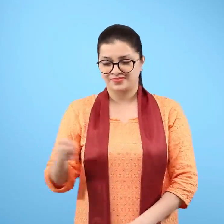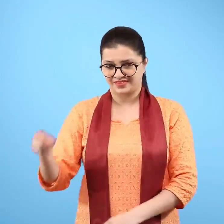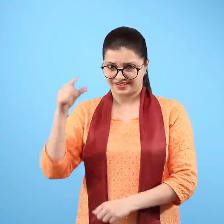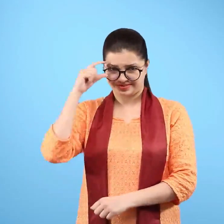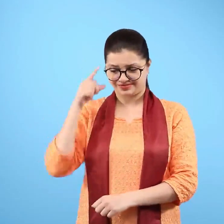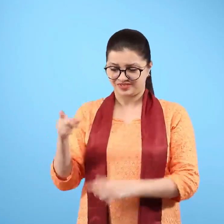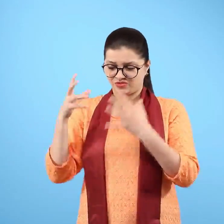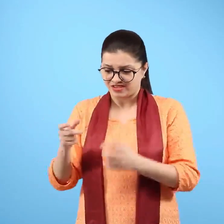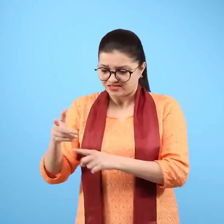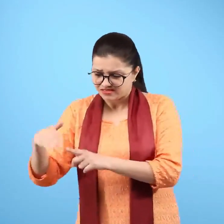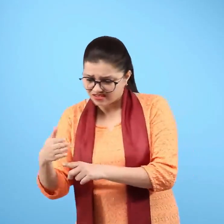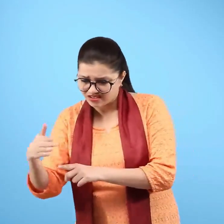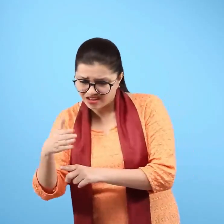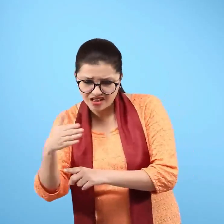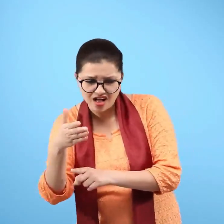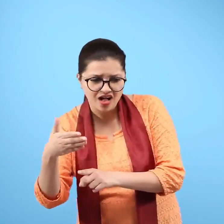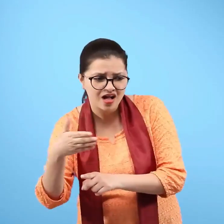In which direction will he travel?